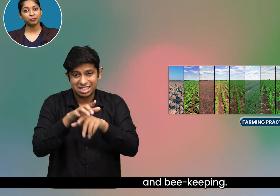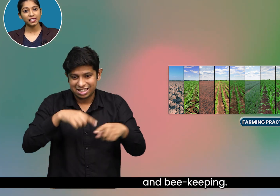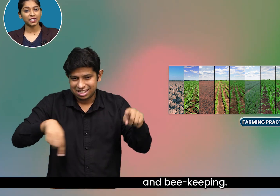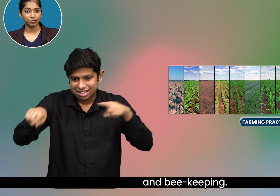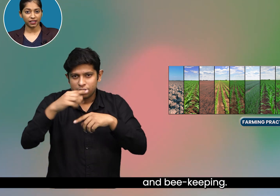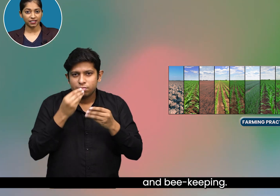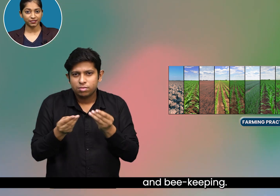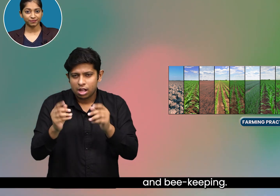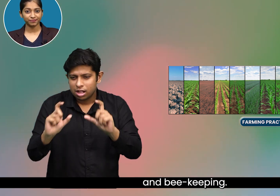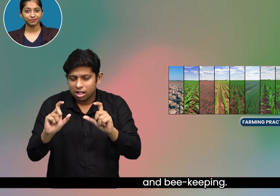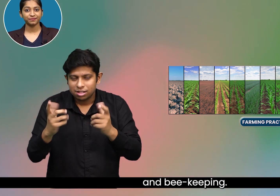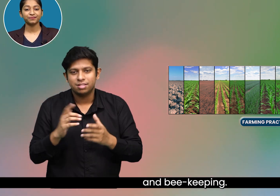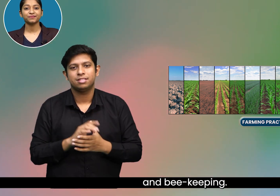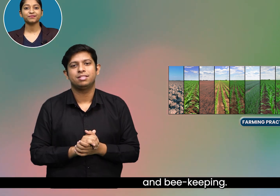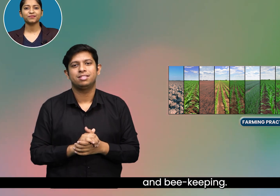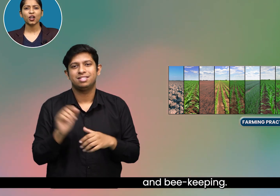and beekeeping.